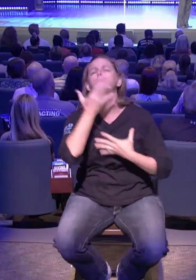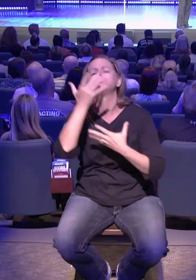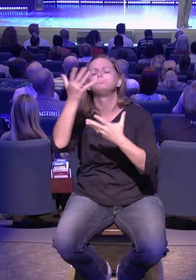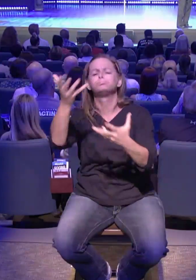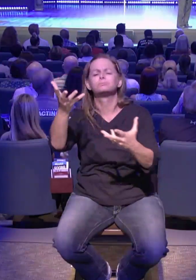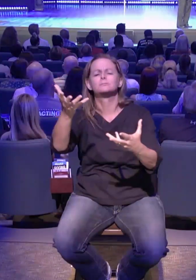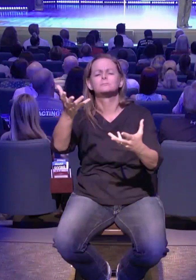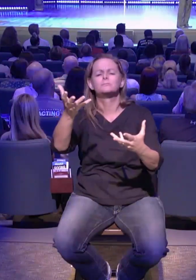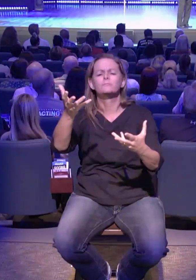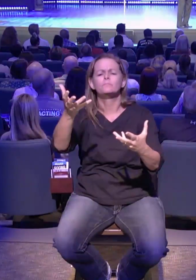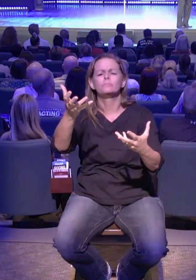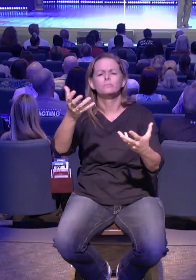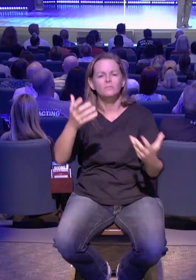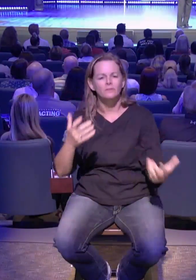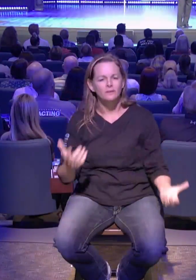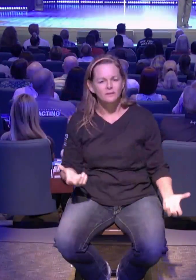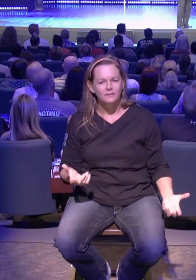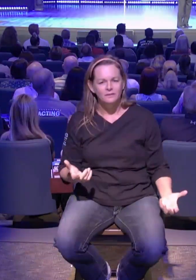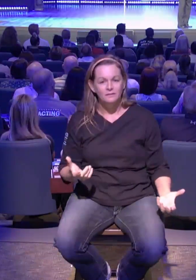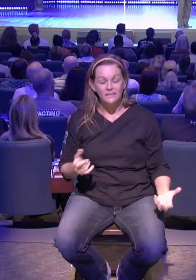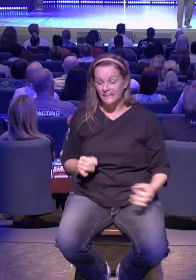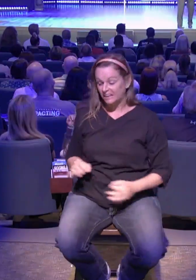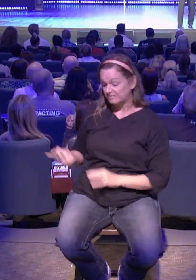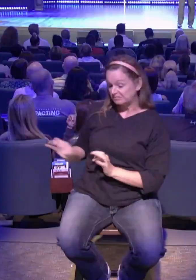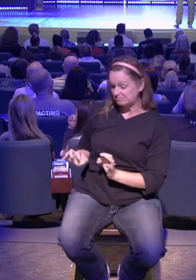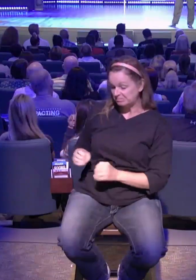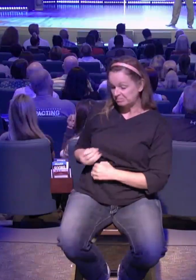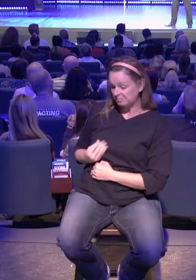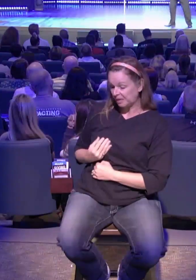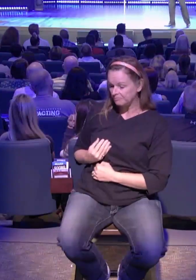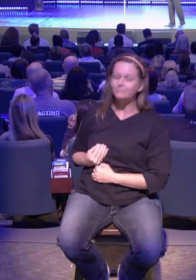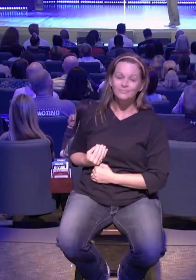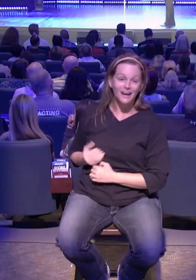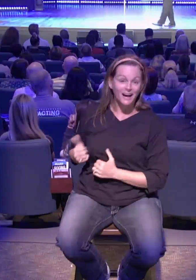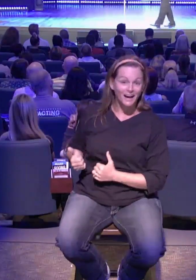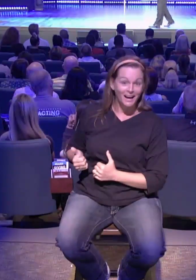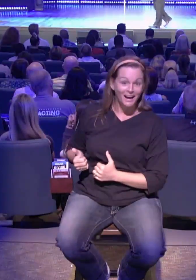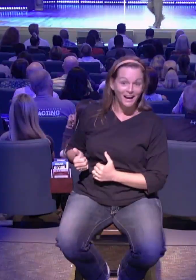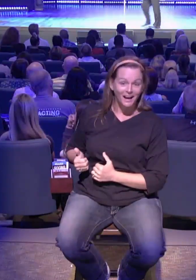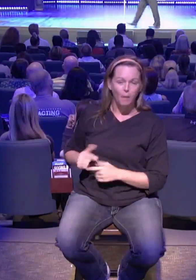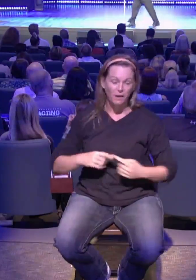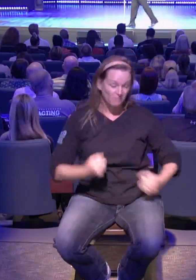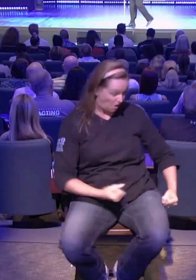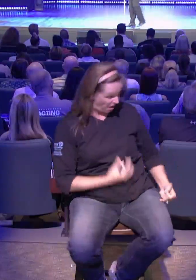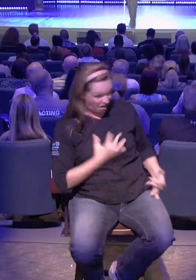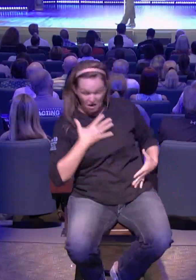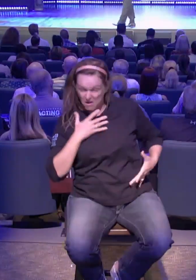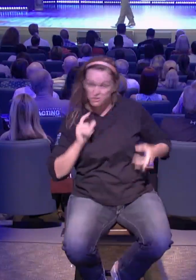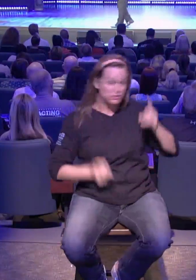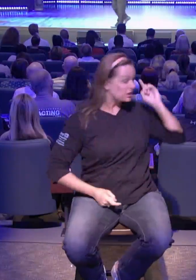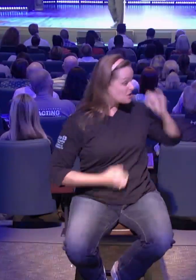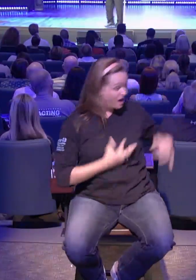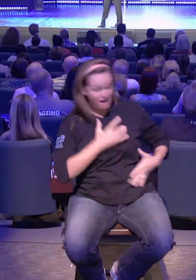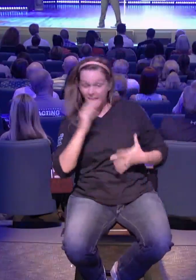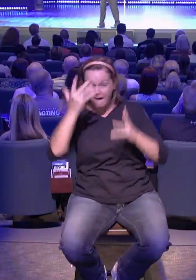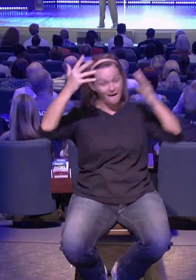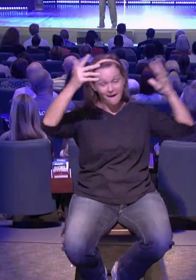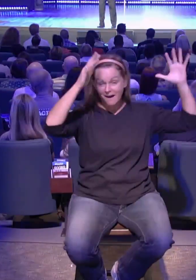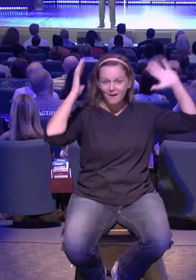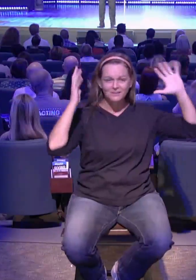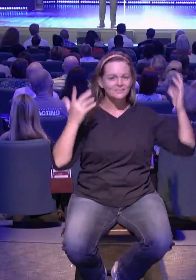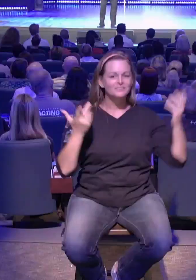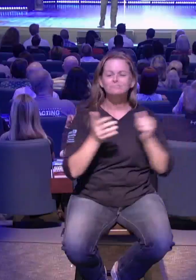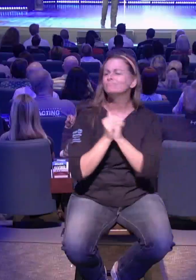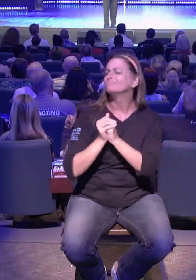the less you can contain it. We've got a few that's been radically changed around here, and they can't contain it at all. I mean, they're just kind of radical in their